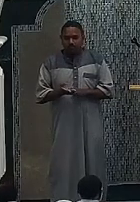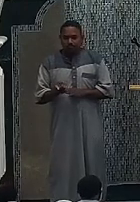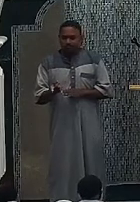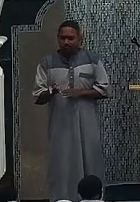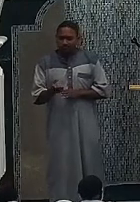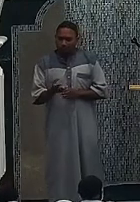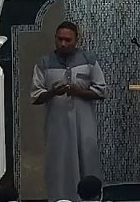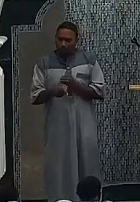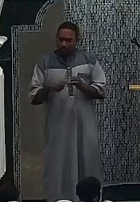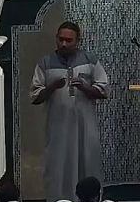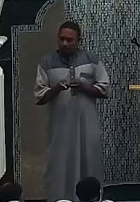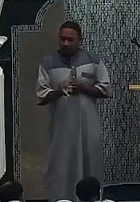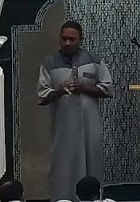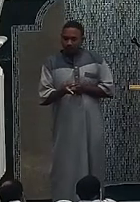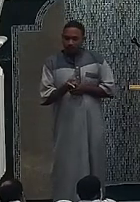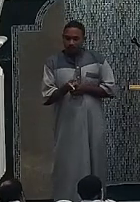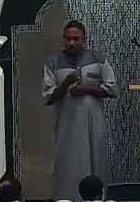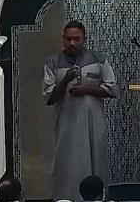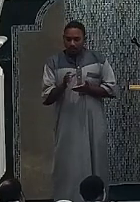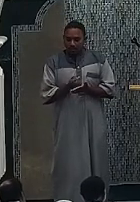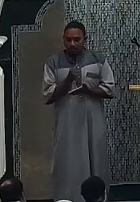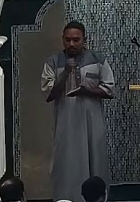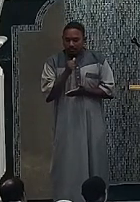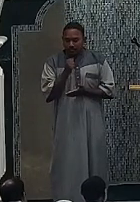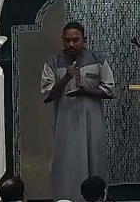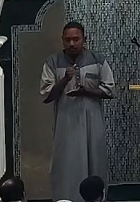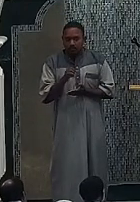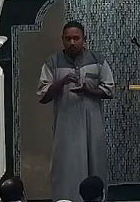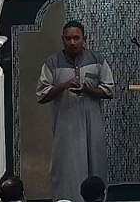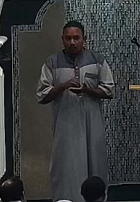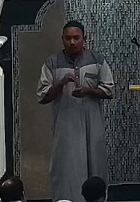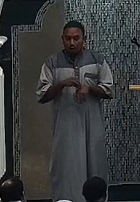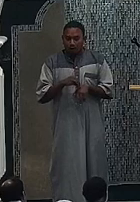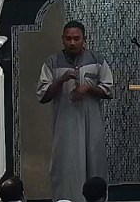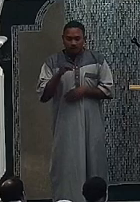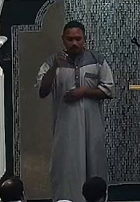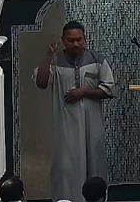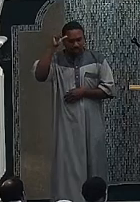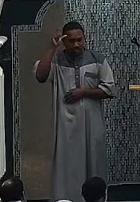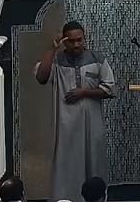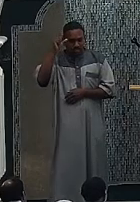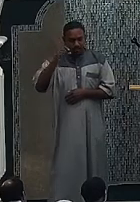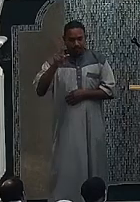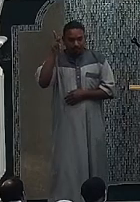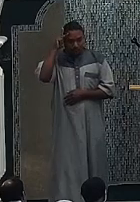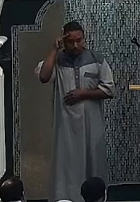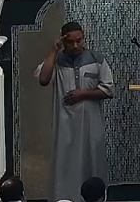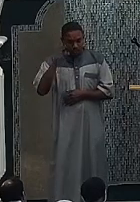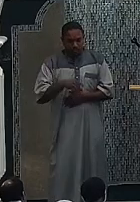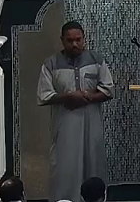that. So that's very poor of us as a community.